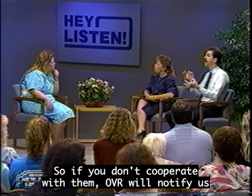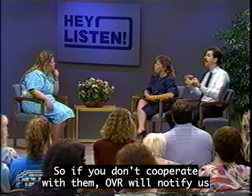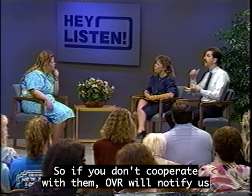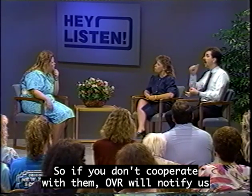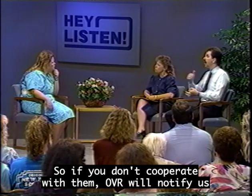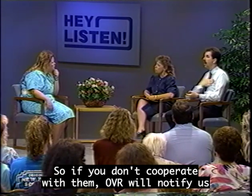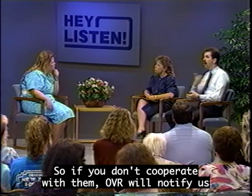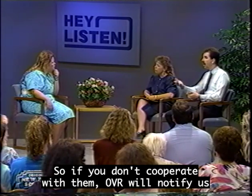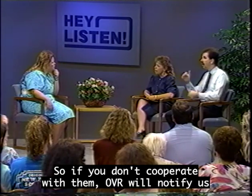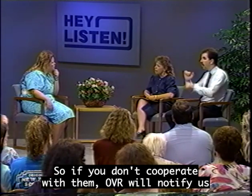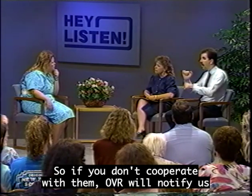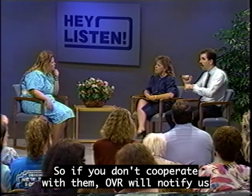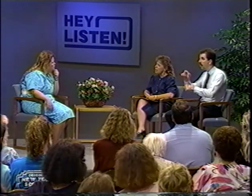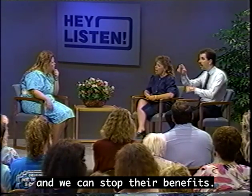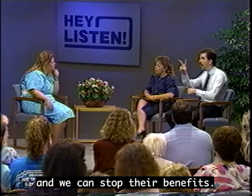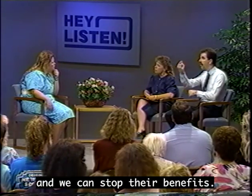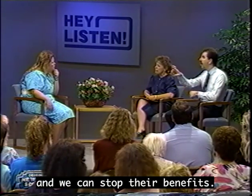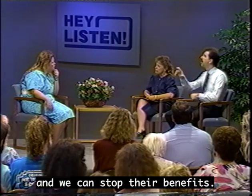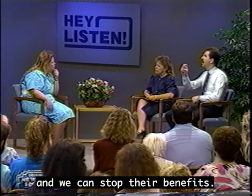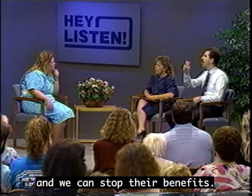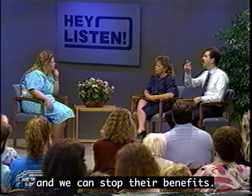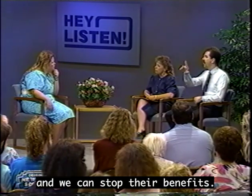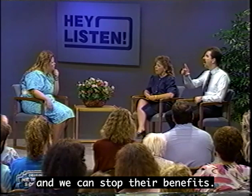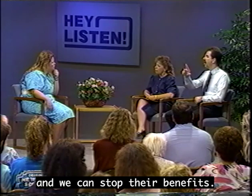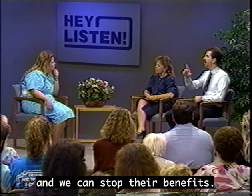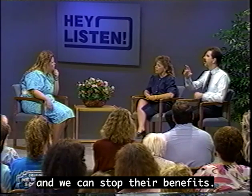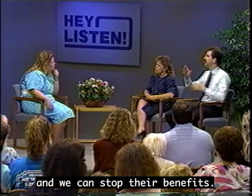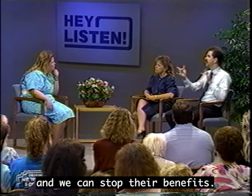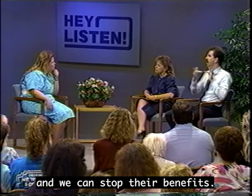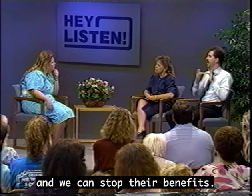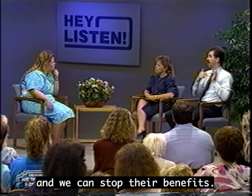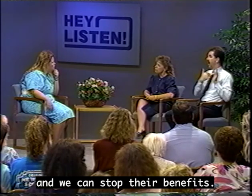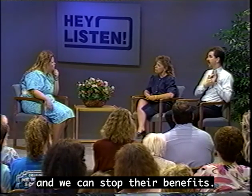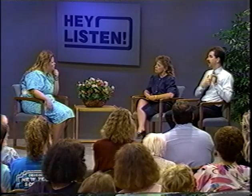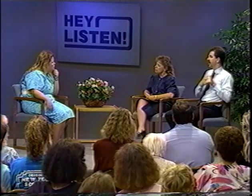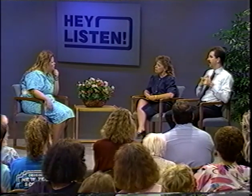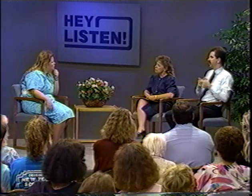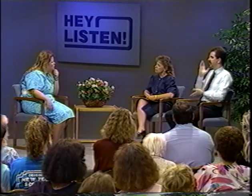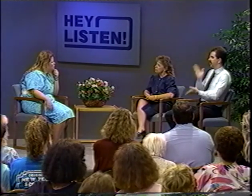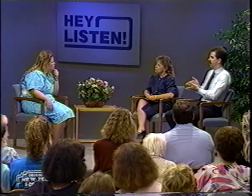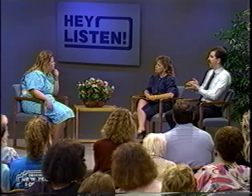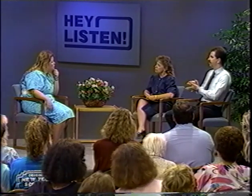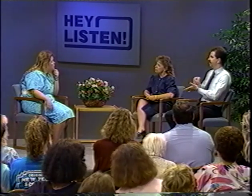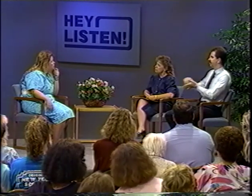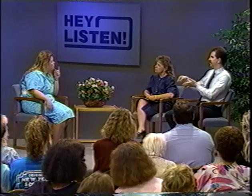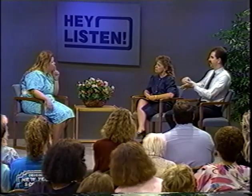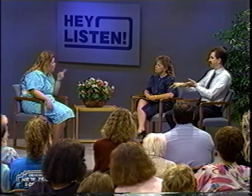them, OVR will notify us and we can stop their benefits.